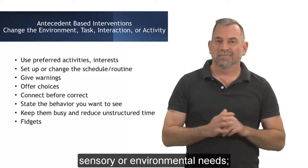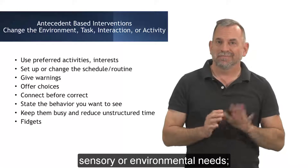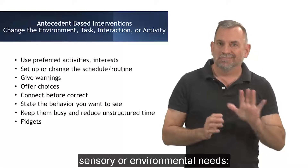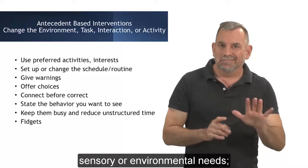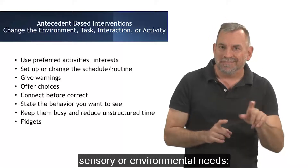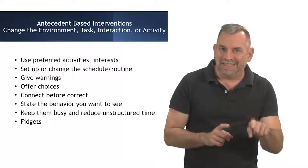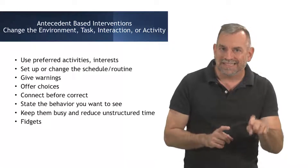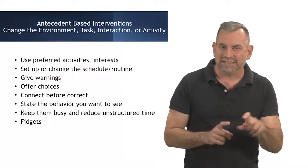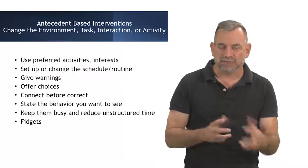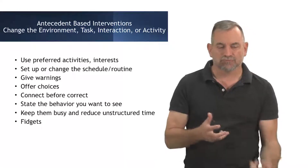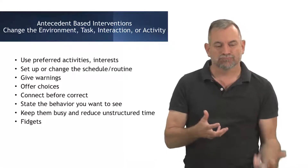needs.